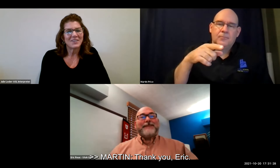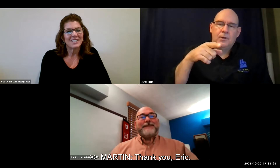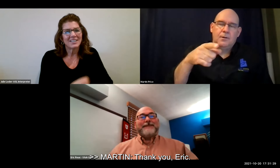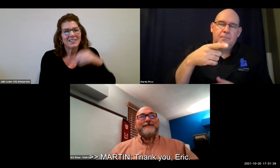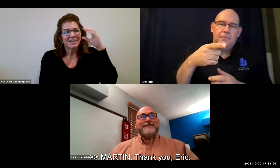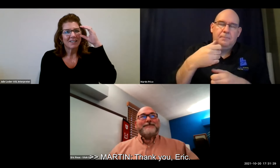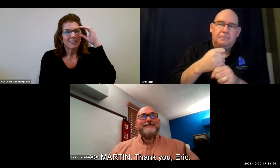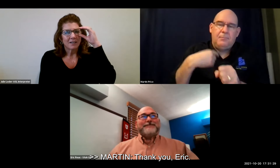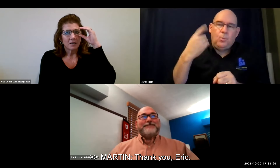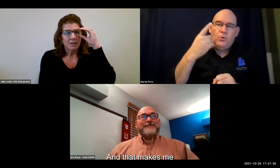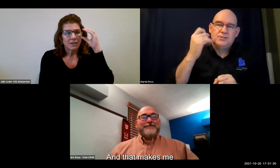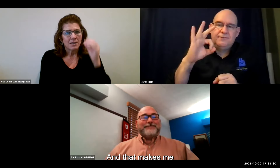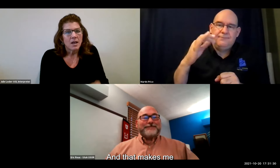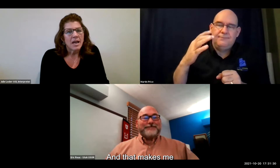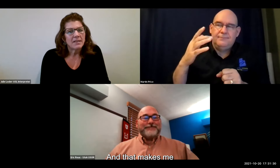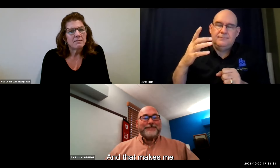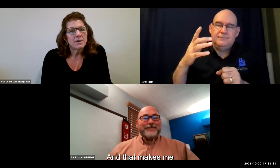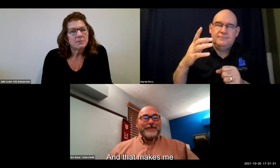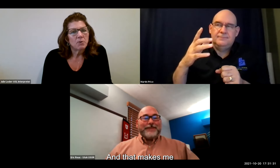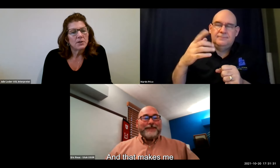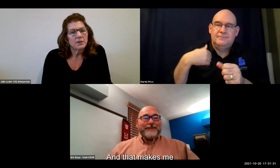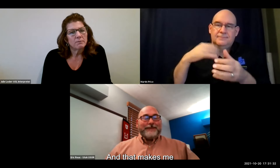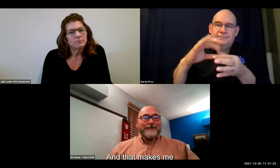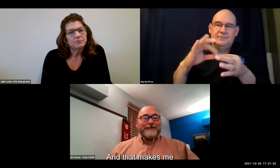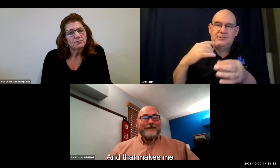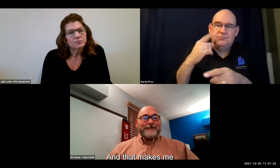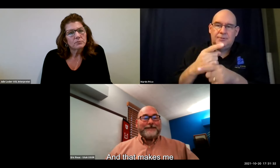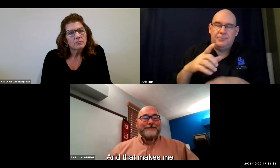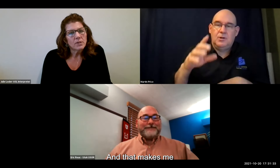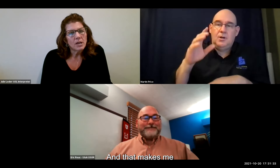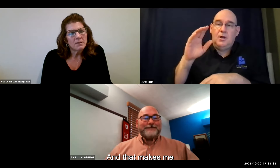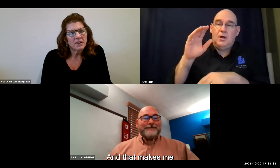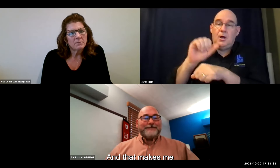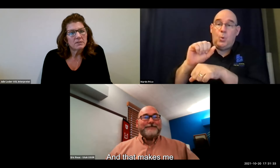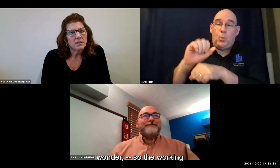Thank you, Eric. And that makes me wonder